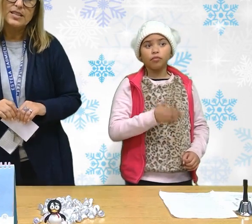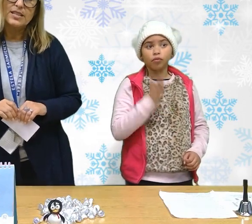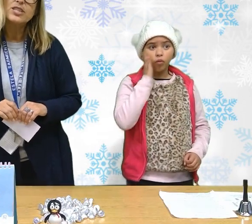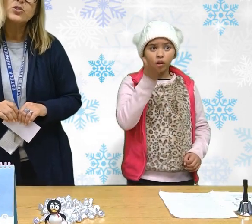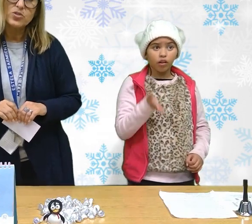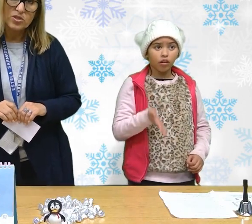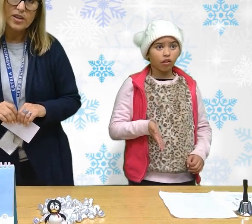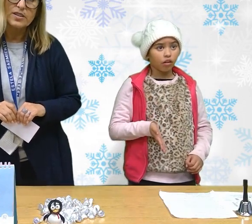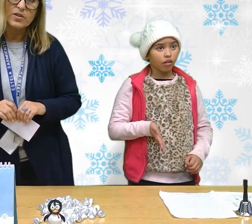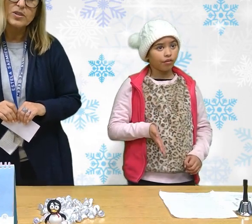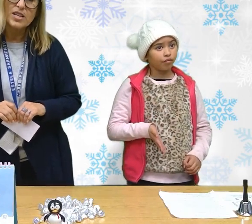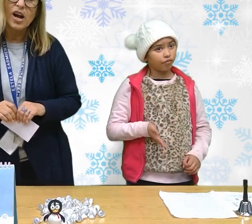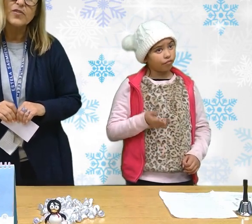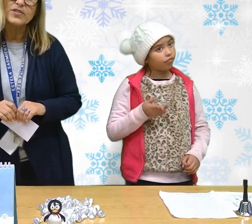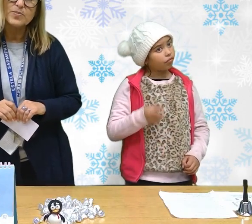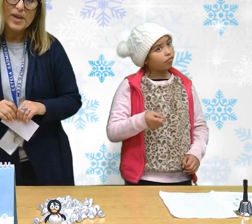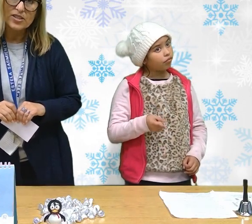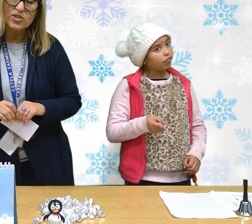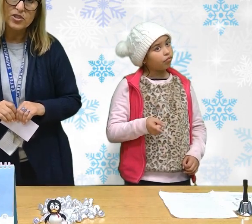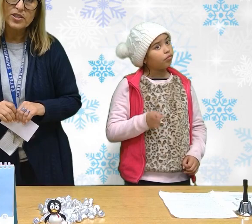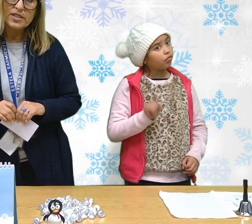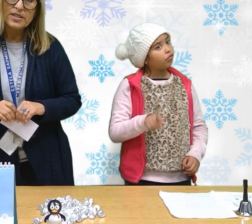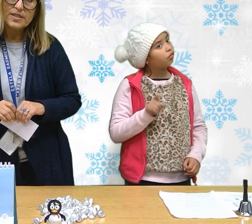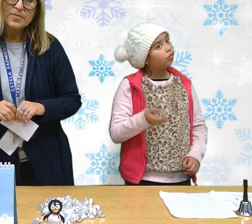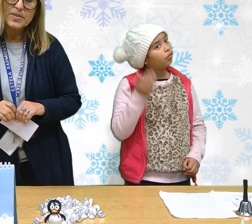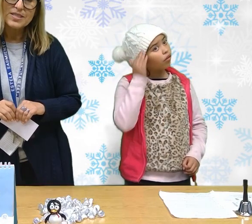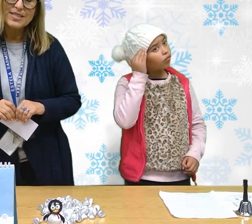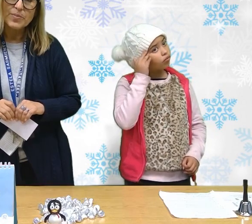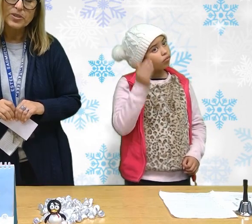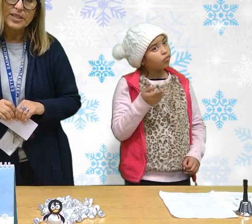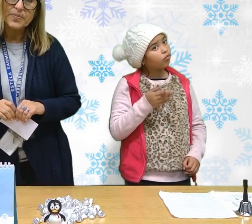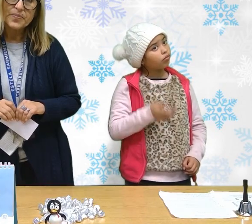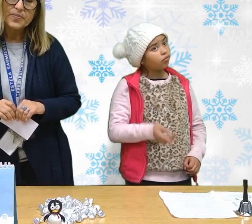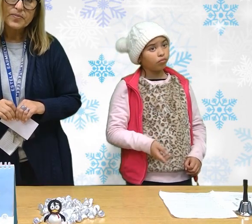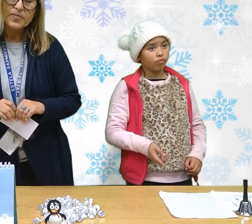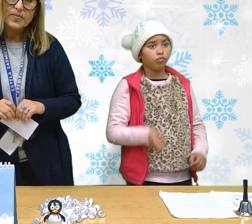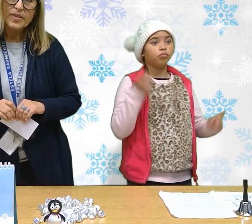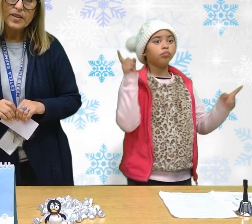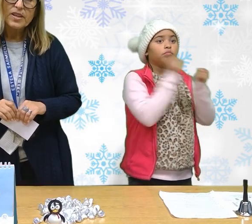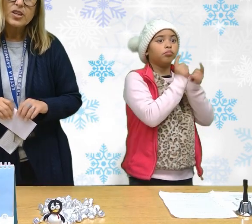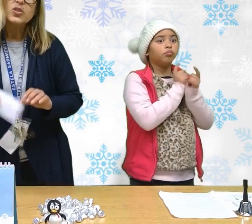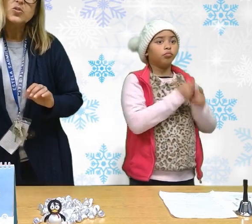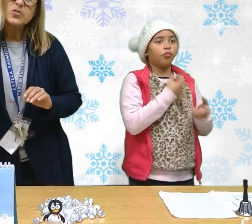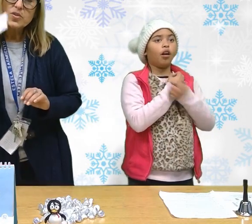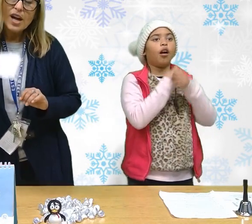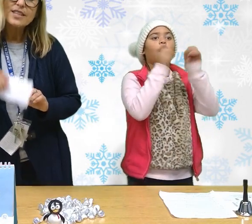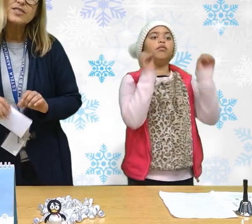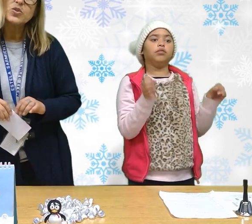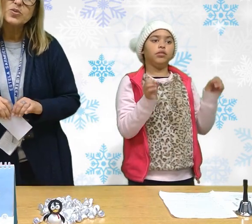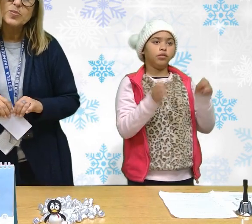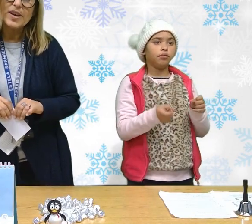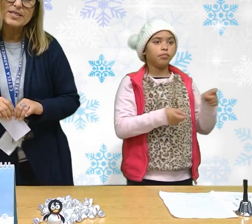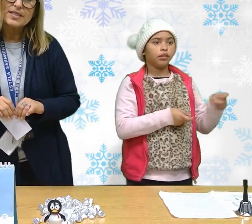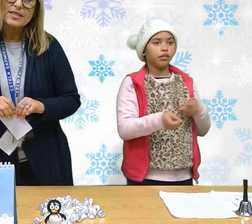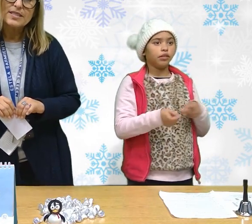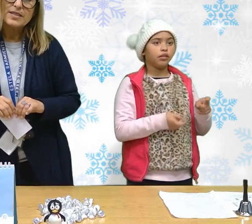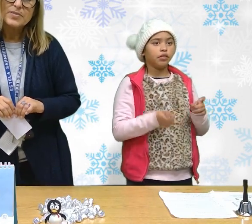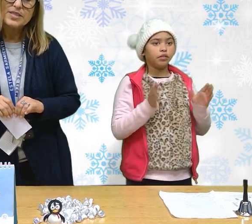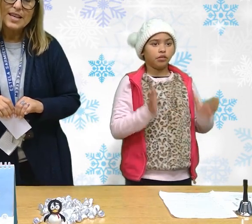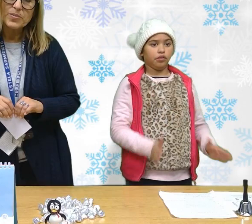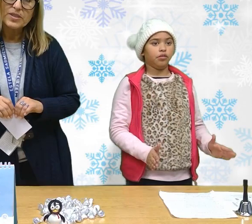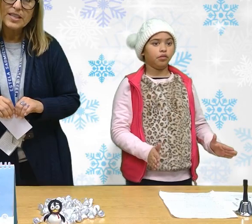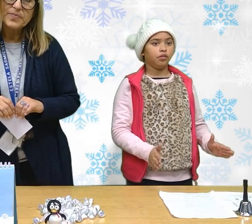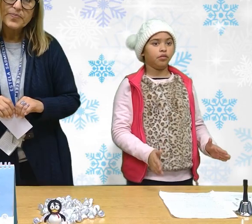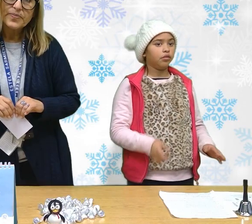absolutely need to start with the office manager, Mrs. Emerling. You do not disrespect